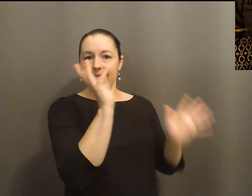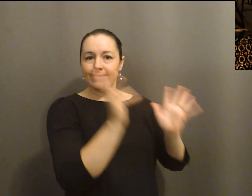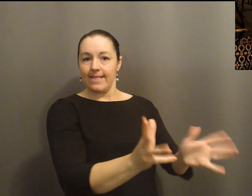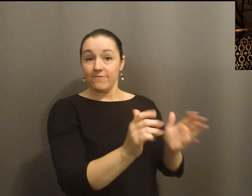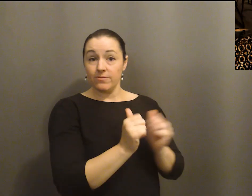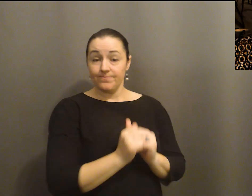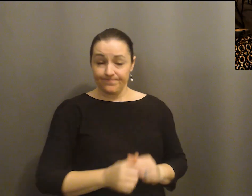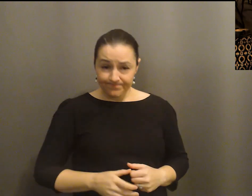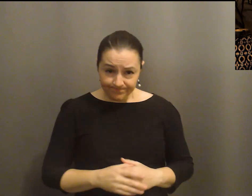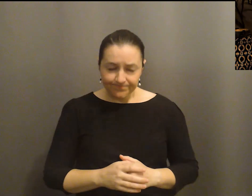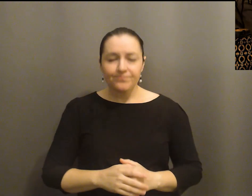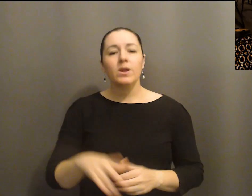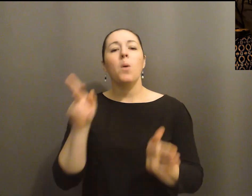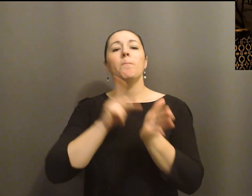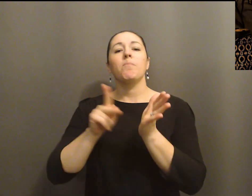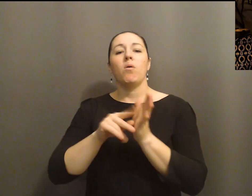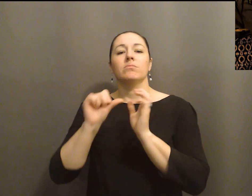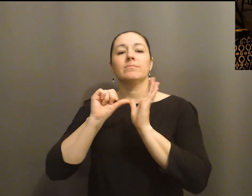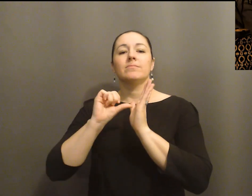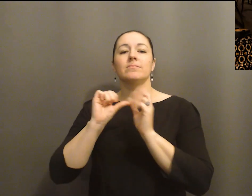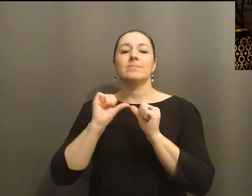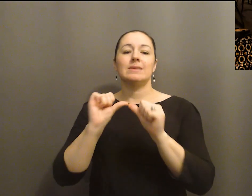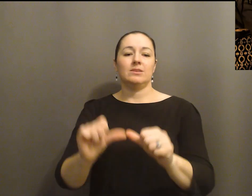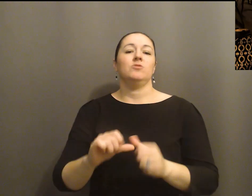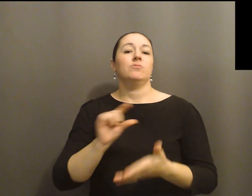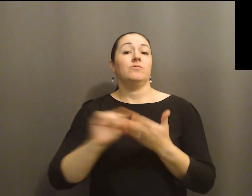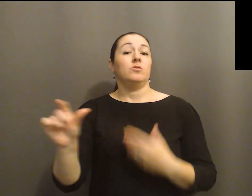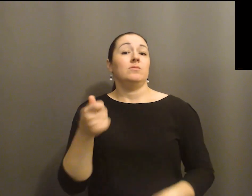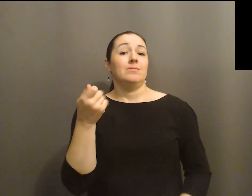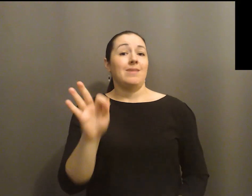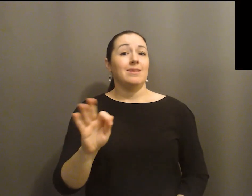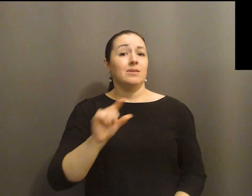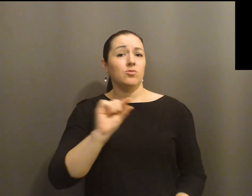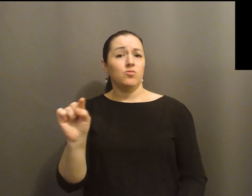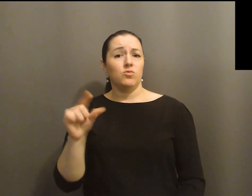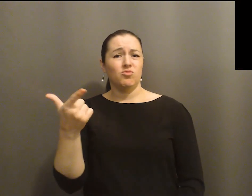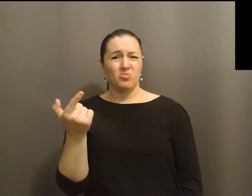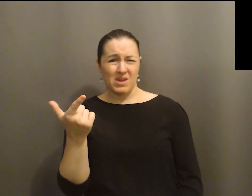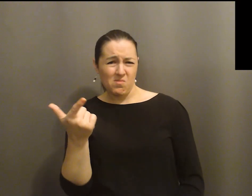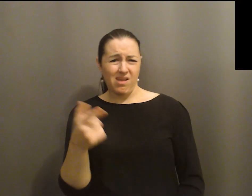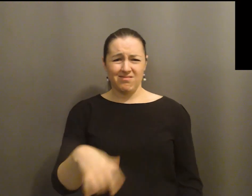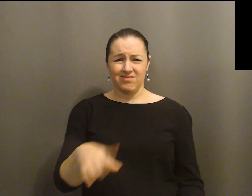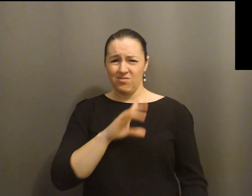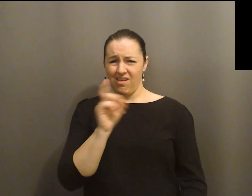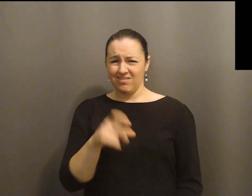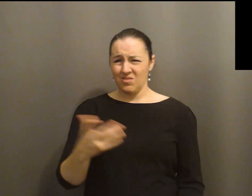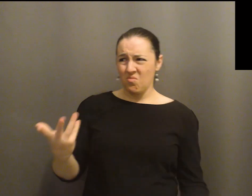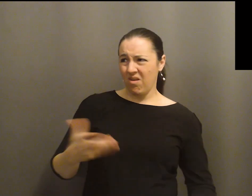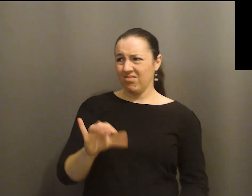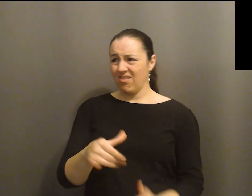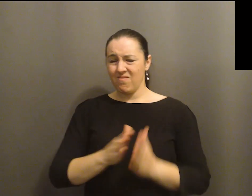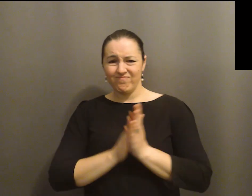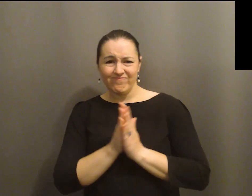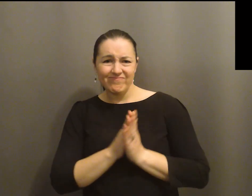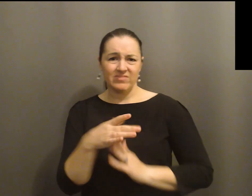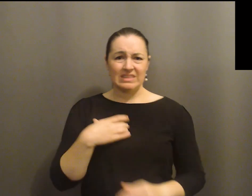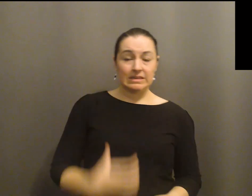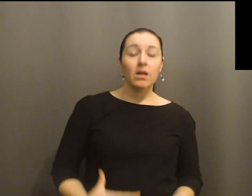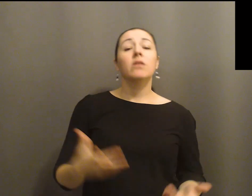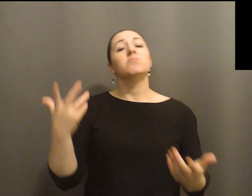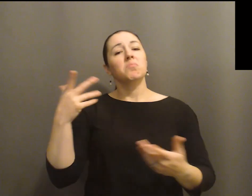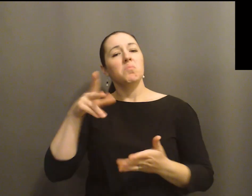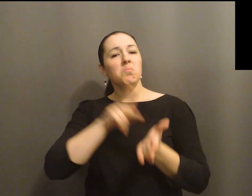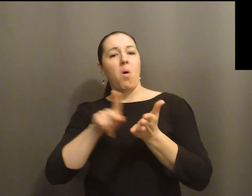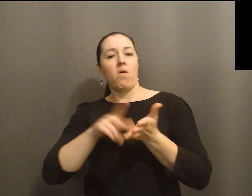Paul goes on And he says this In verse 19 through 21 Because we ask ourselves Well what are these These passions And these desires Paul told us In verse